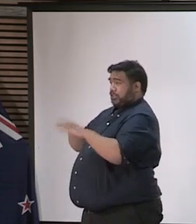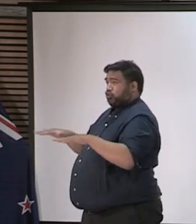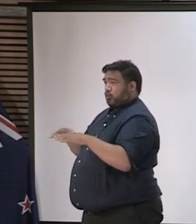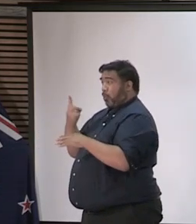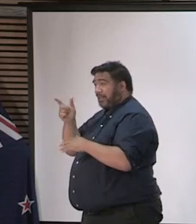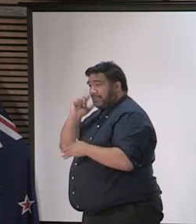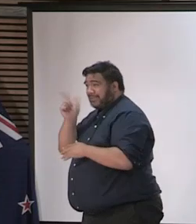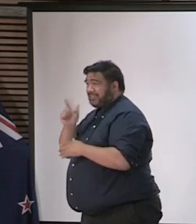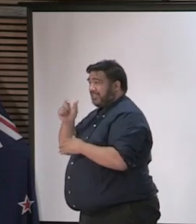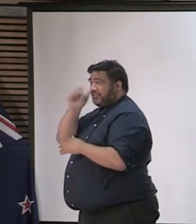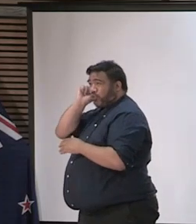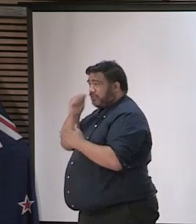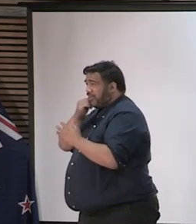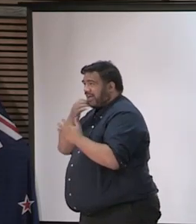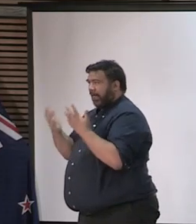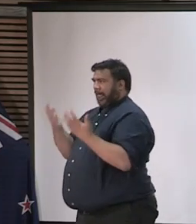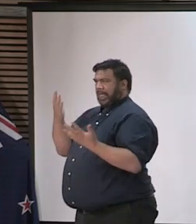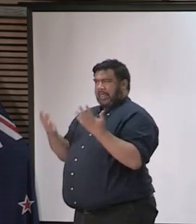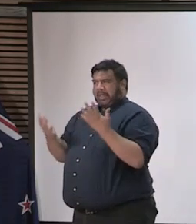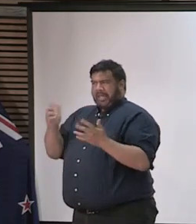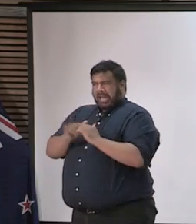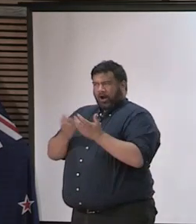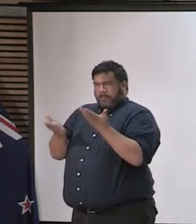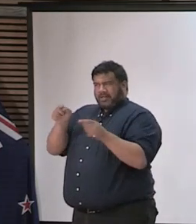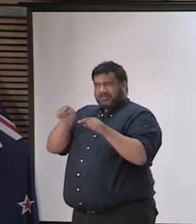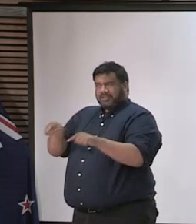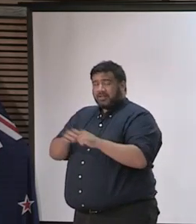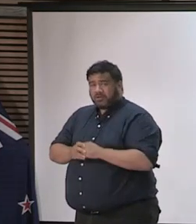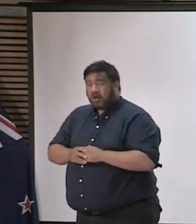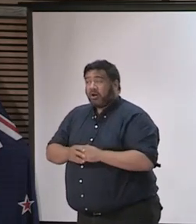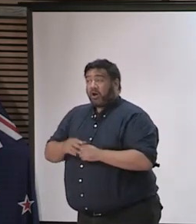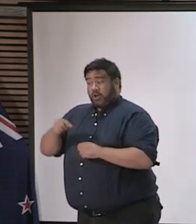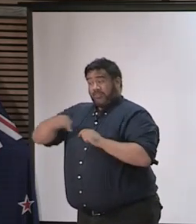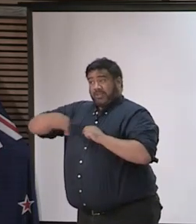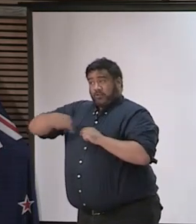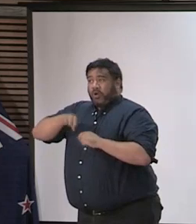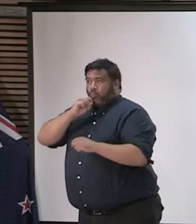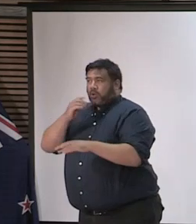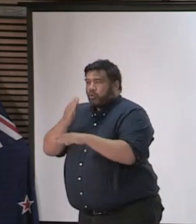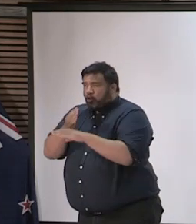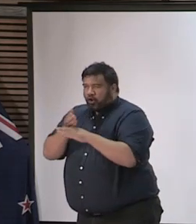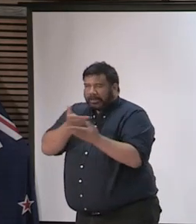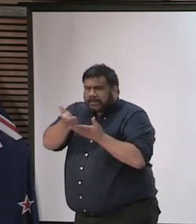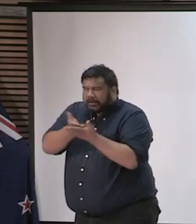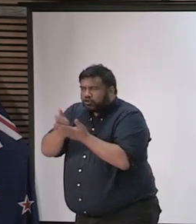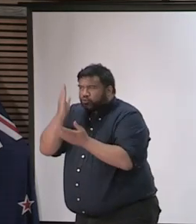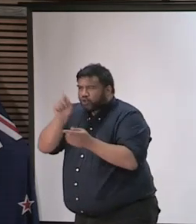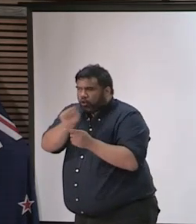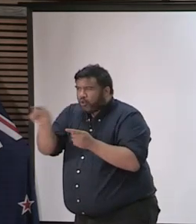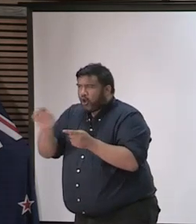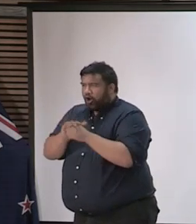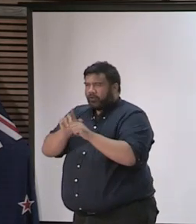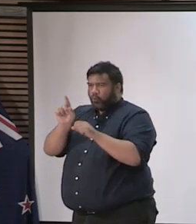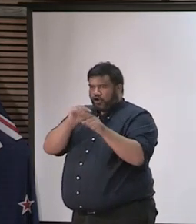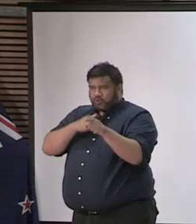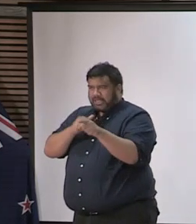with those? So the Ministry of Education are working with schools over the coming week to deal with all of their individual needs and requirements. My